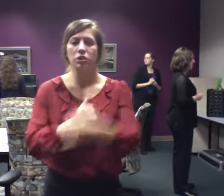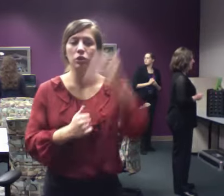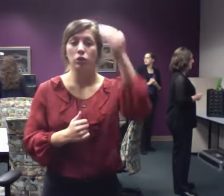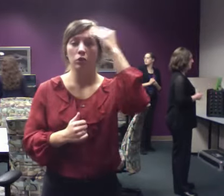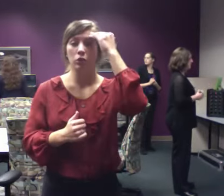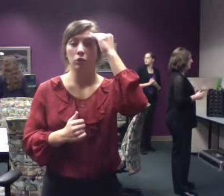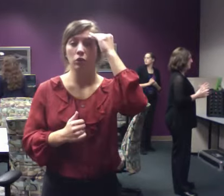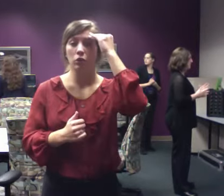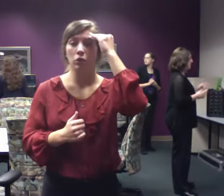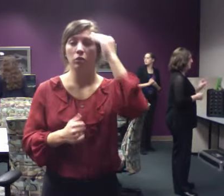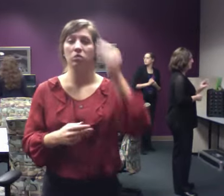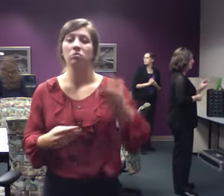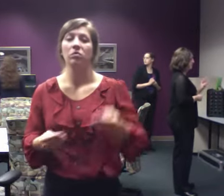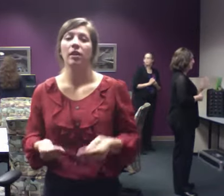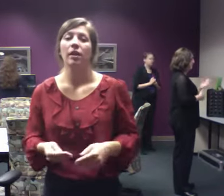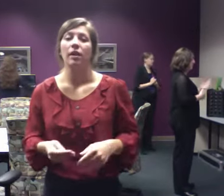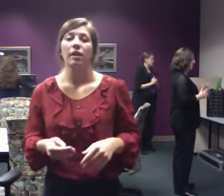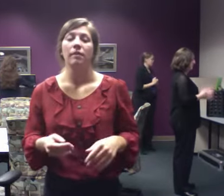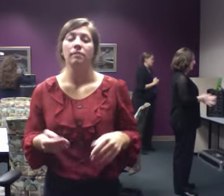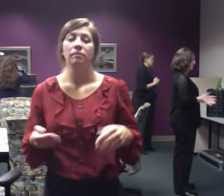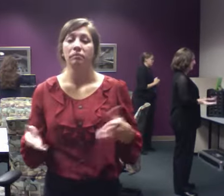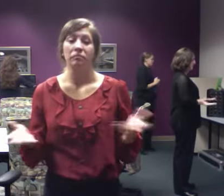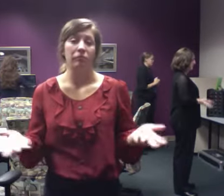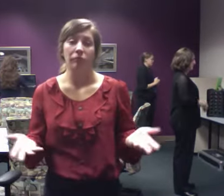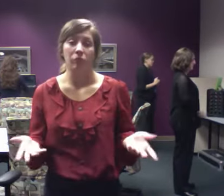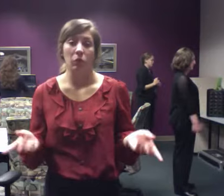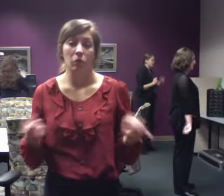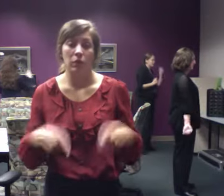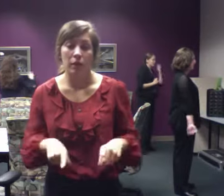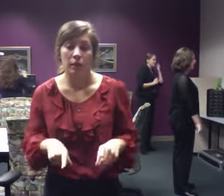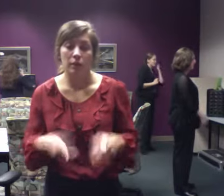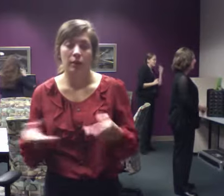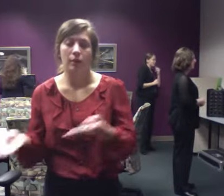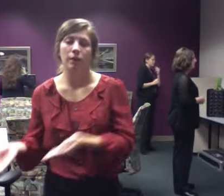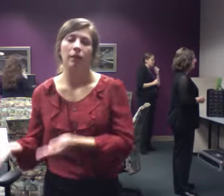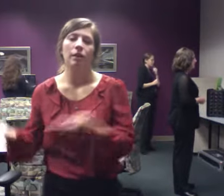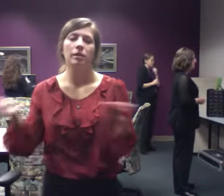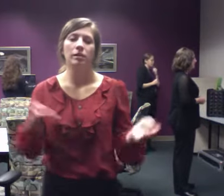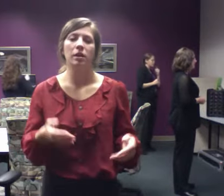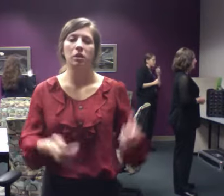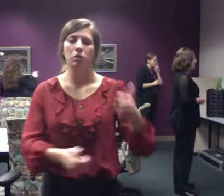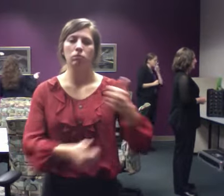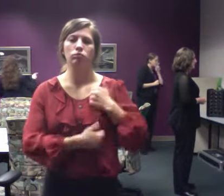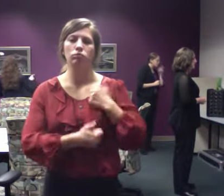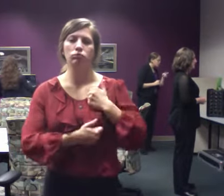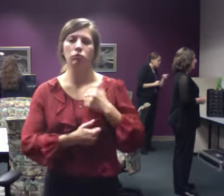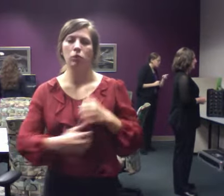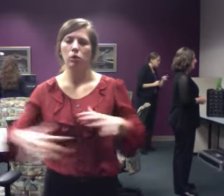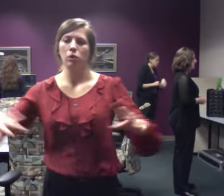boys home and start building suburbs as quickly as possible and start the baby boomers from coming out.